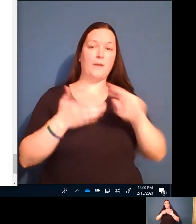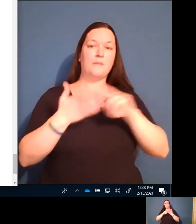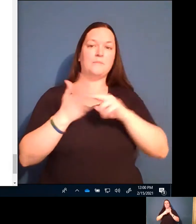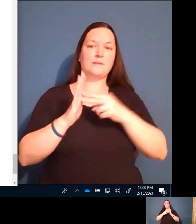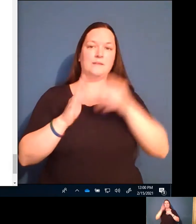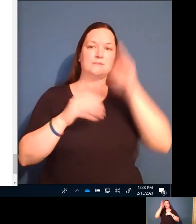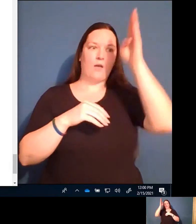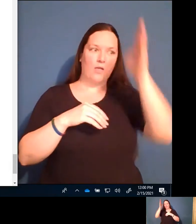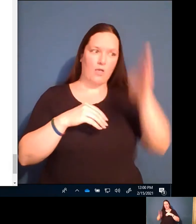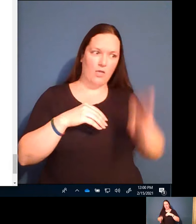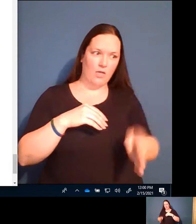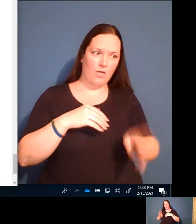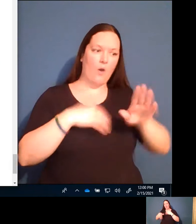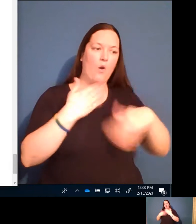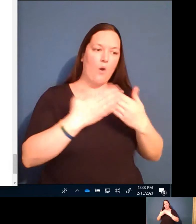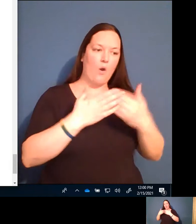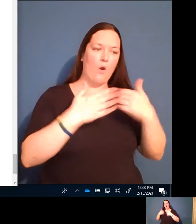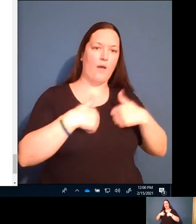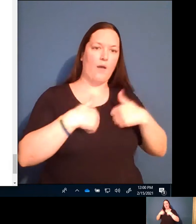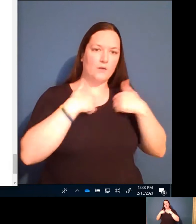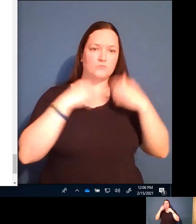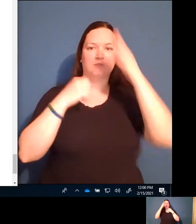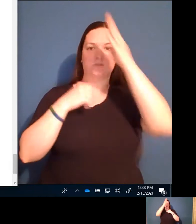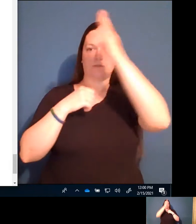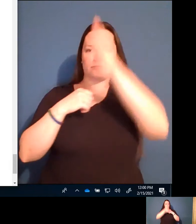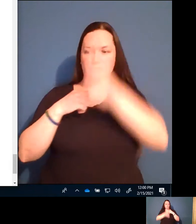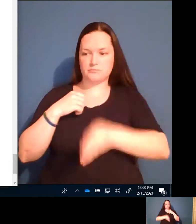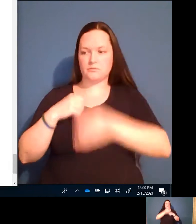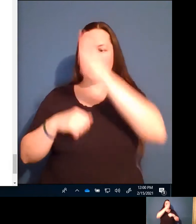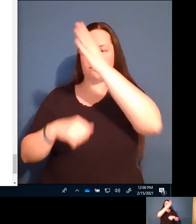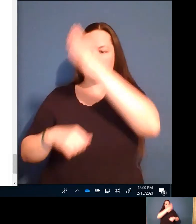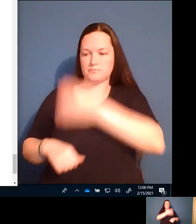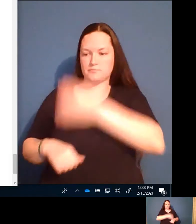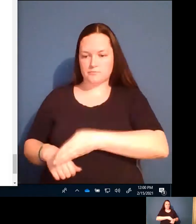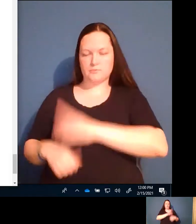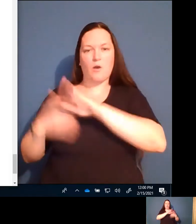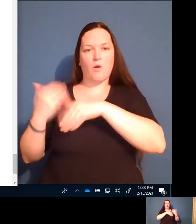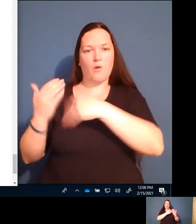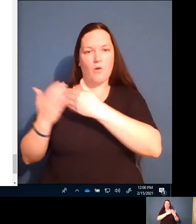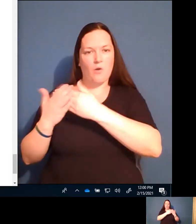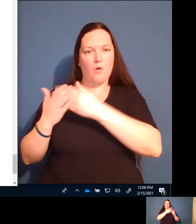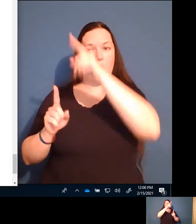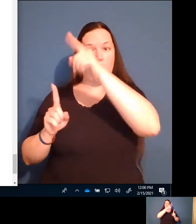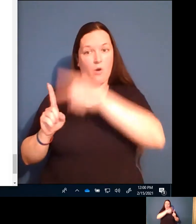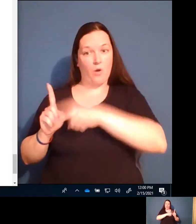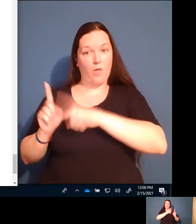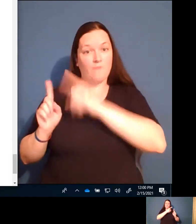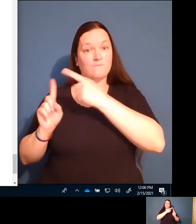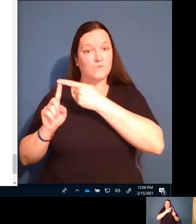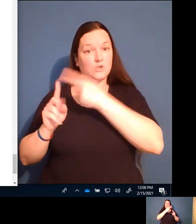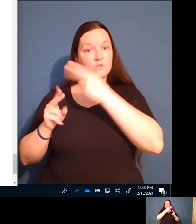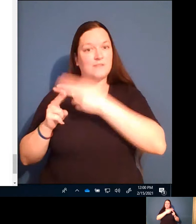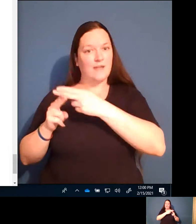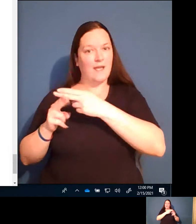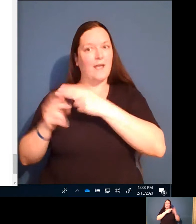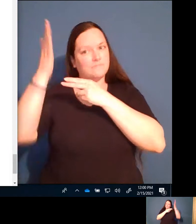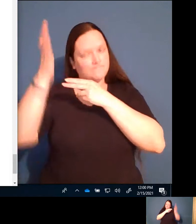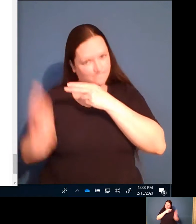designed to organize the contents of your records without actually breaking them up. That means every entry in the first name field is going to be a